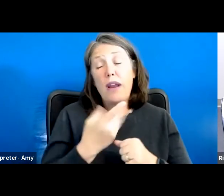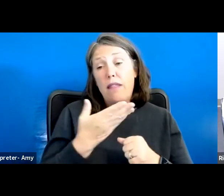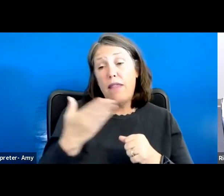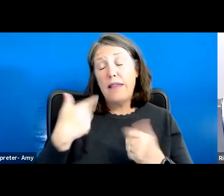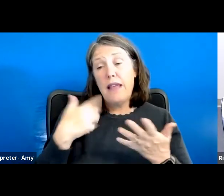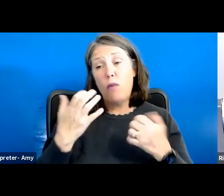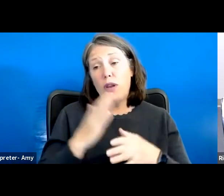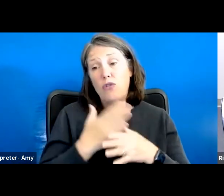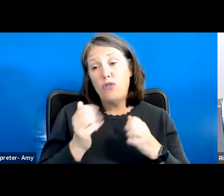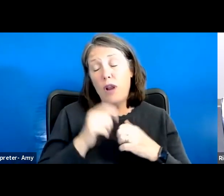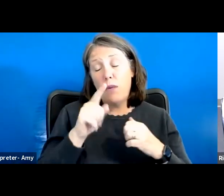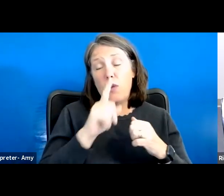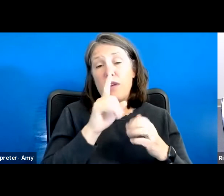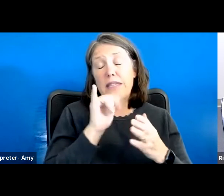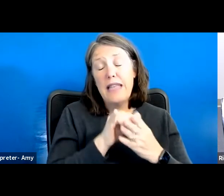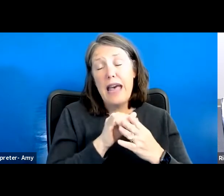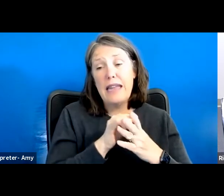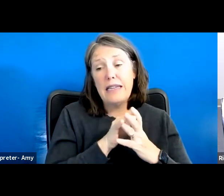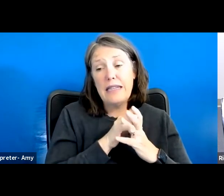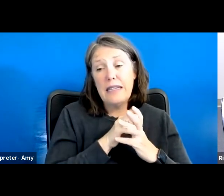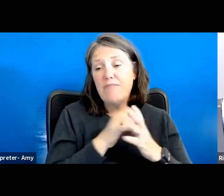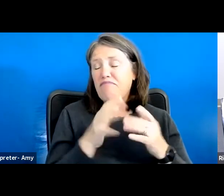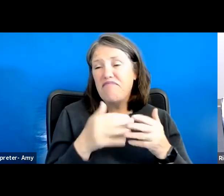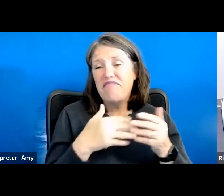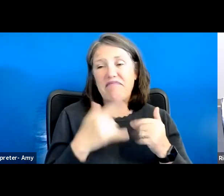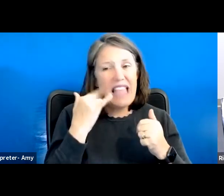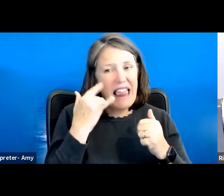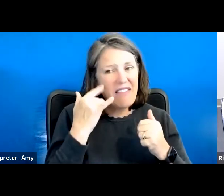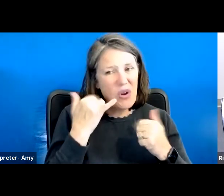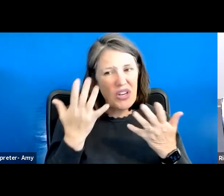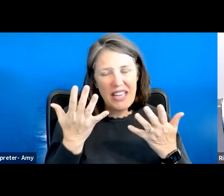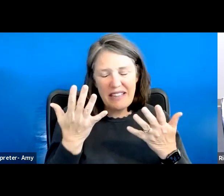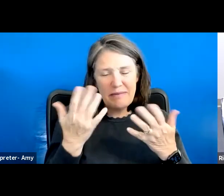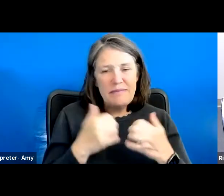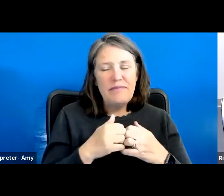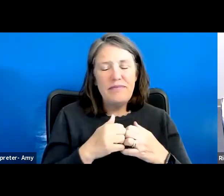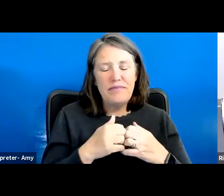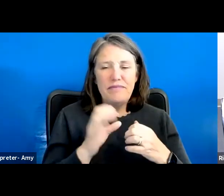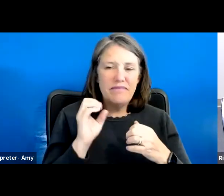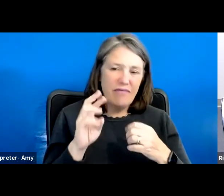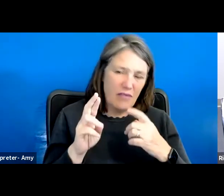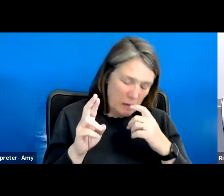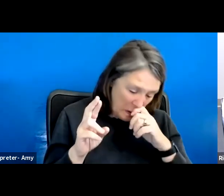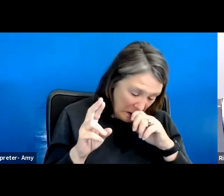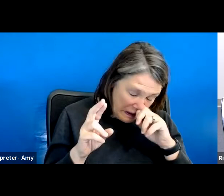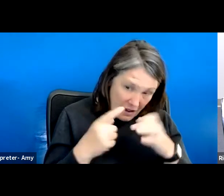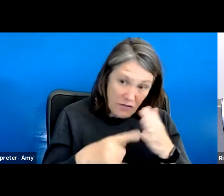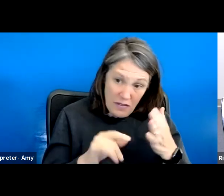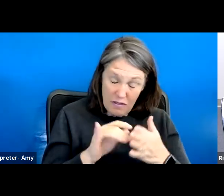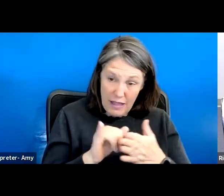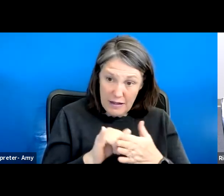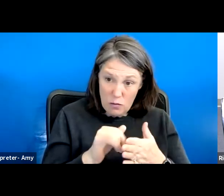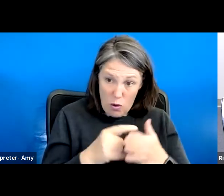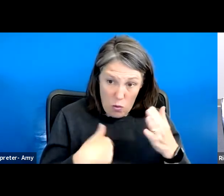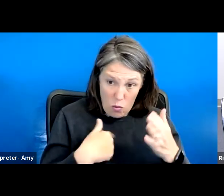share with you is that even though it might be California based, or that's what it's known to us,